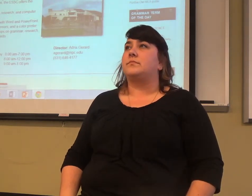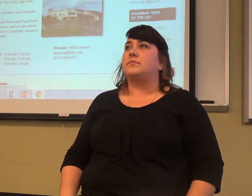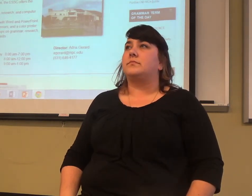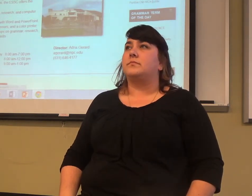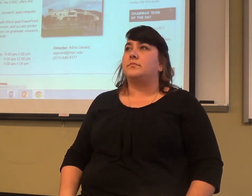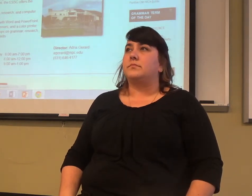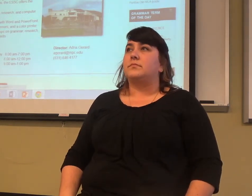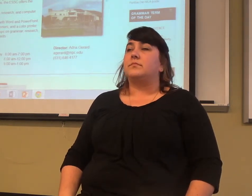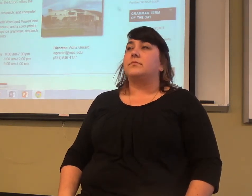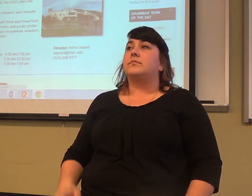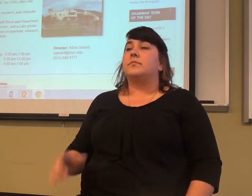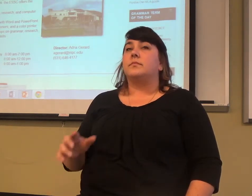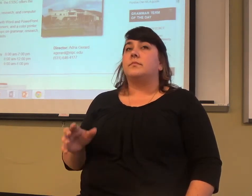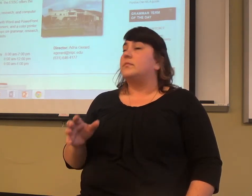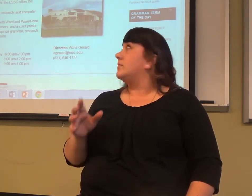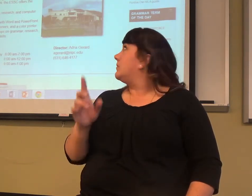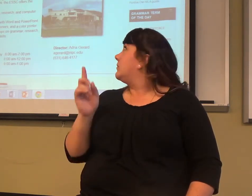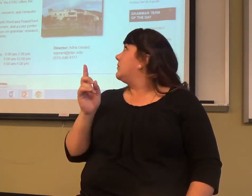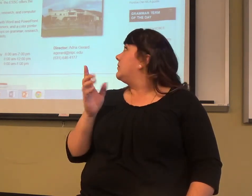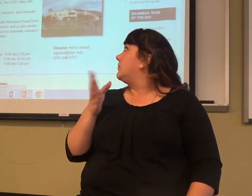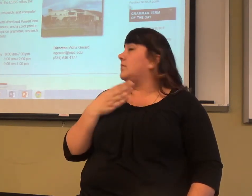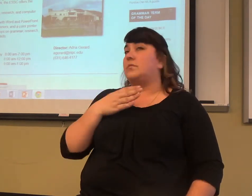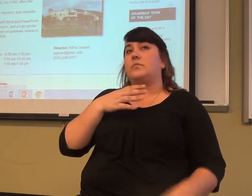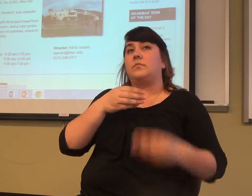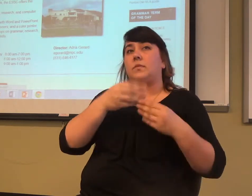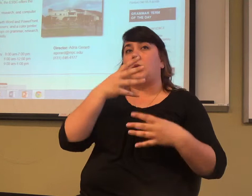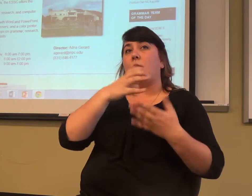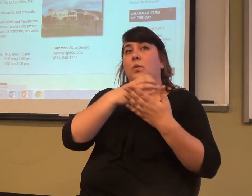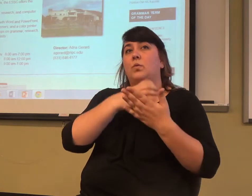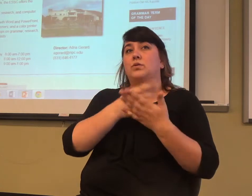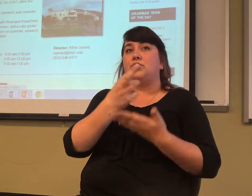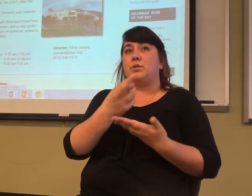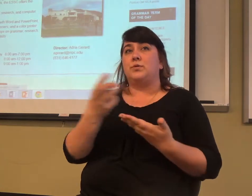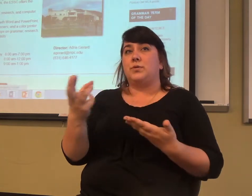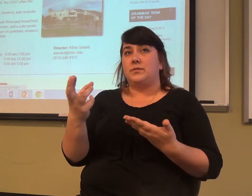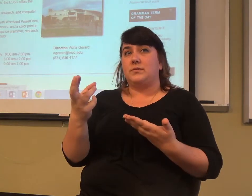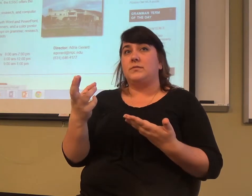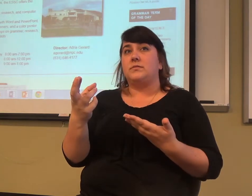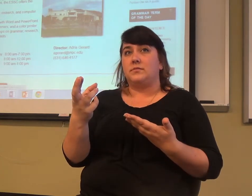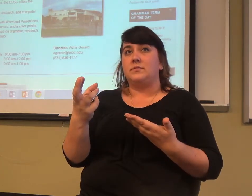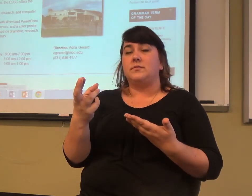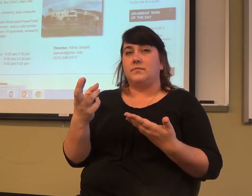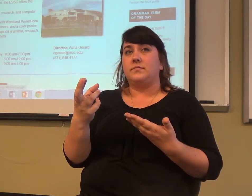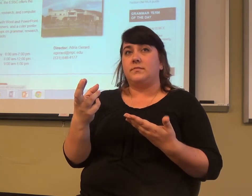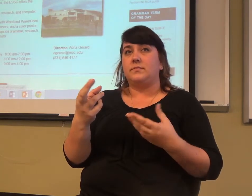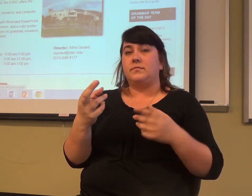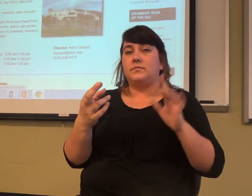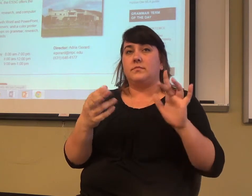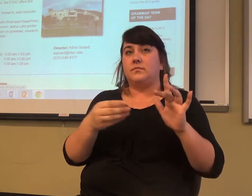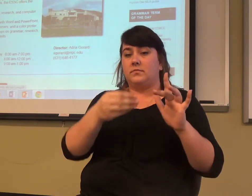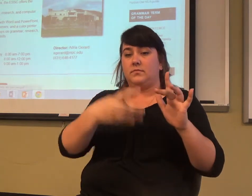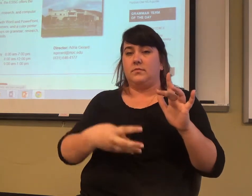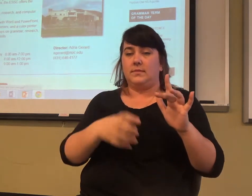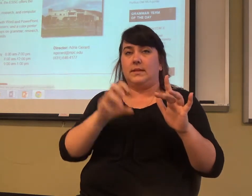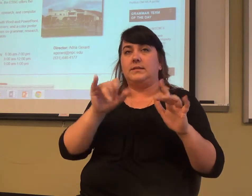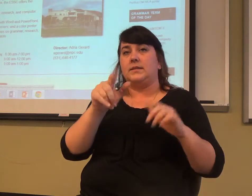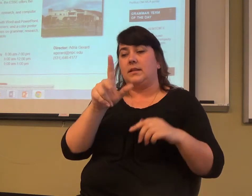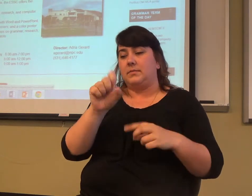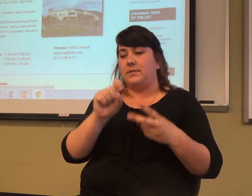There are links over here under Course Resources, to the syllabus, the lab card. We've grouped all